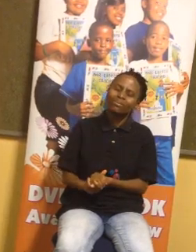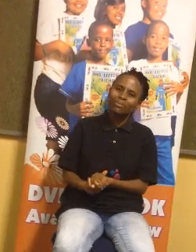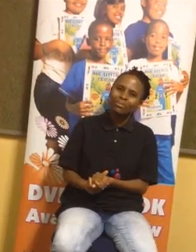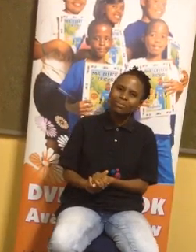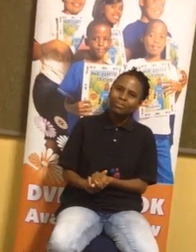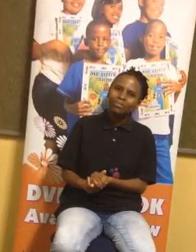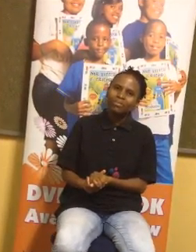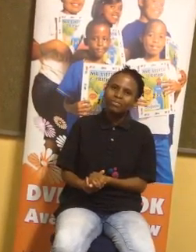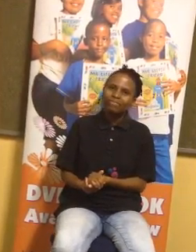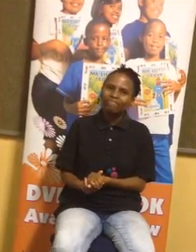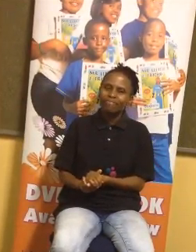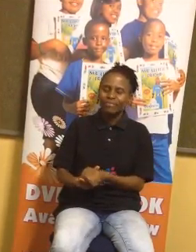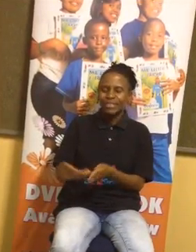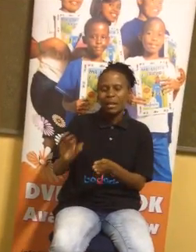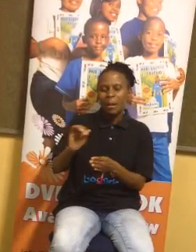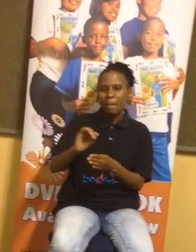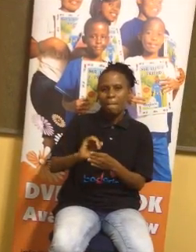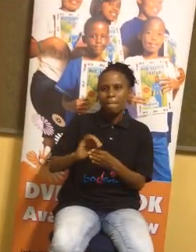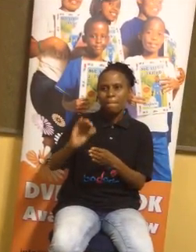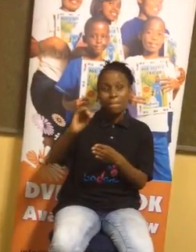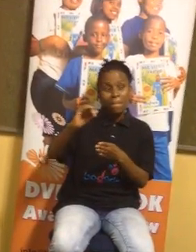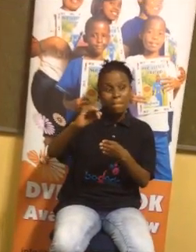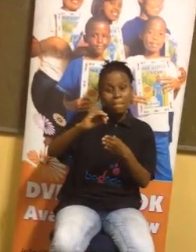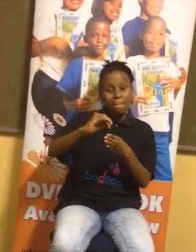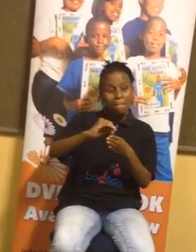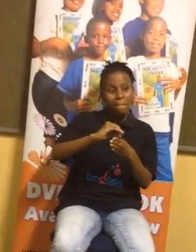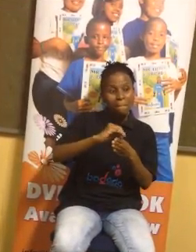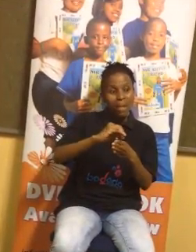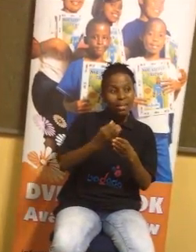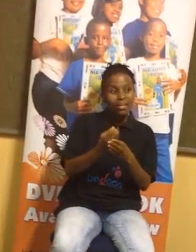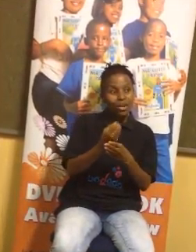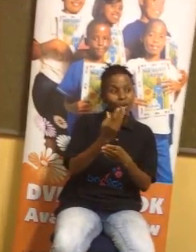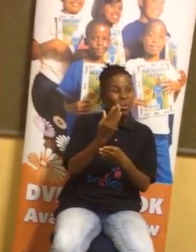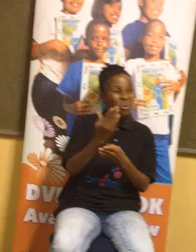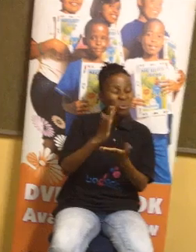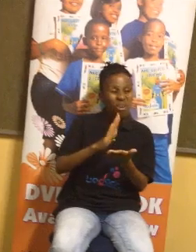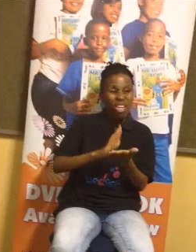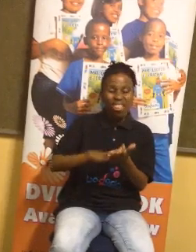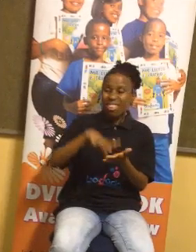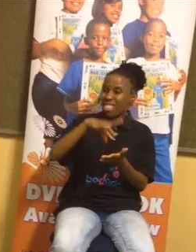Plants and animals cannot live happily in dirty, polluted water.